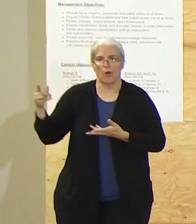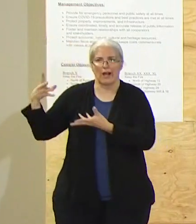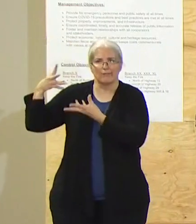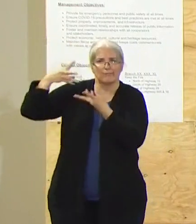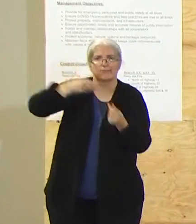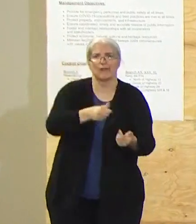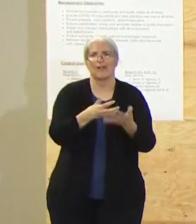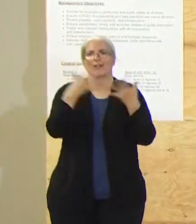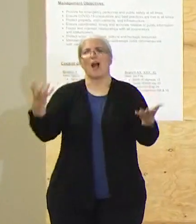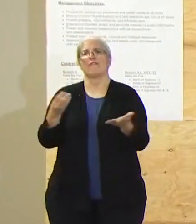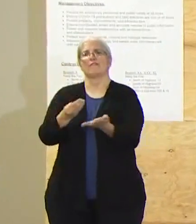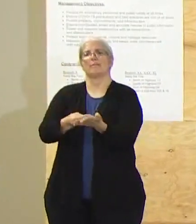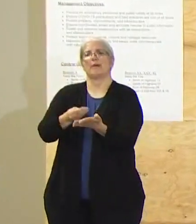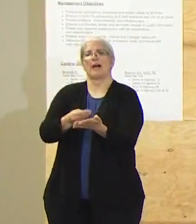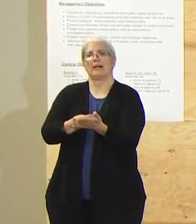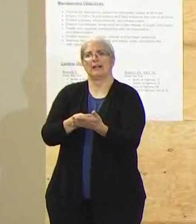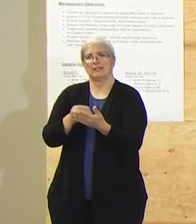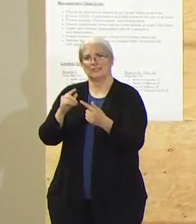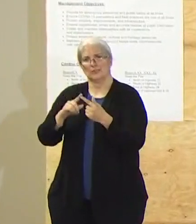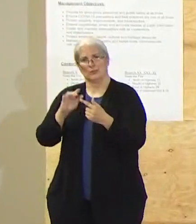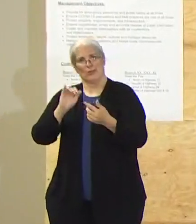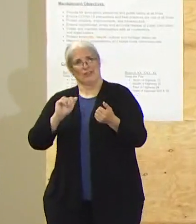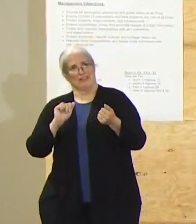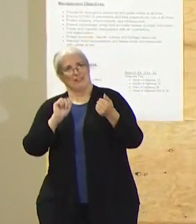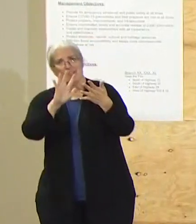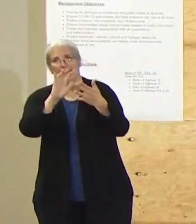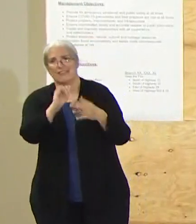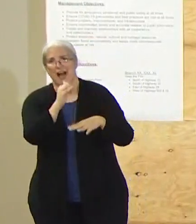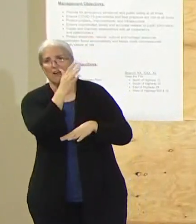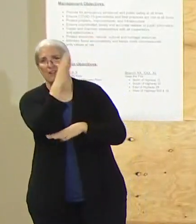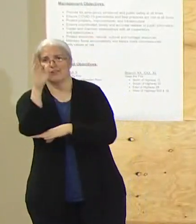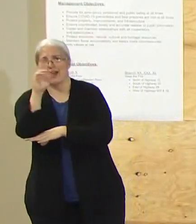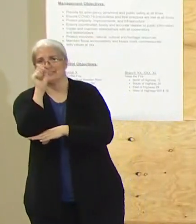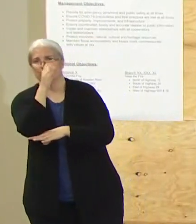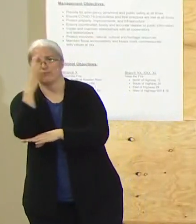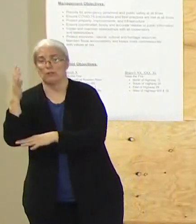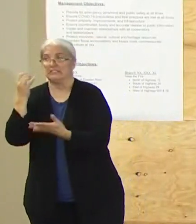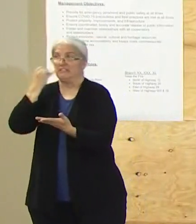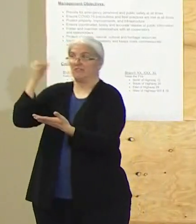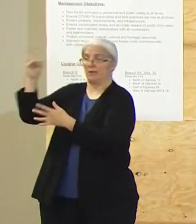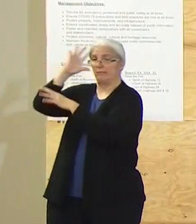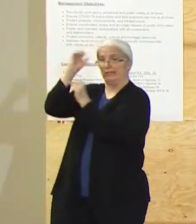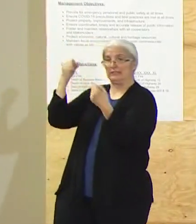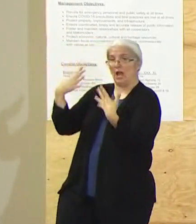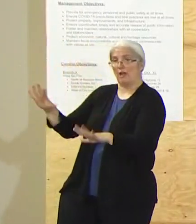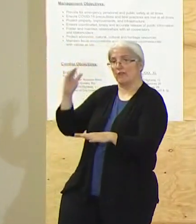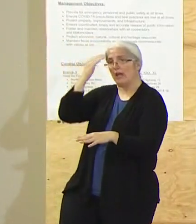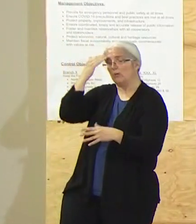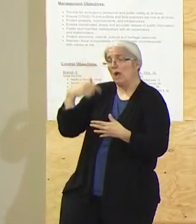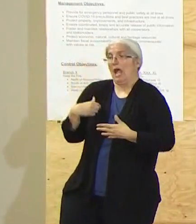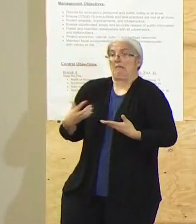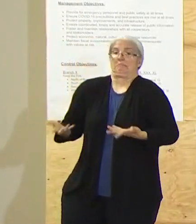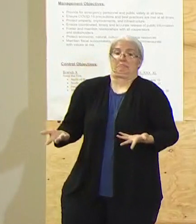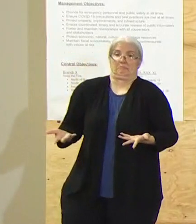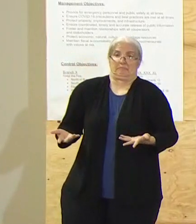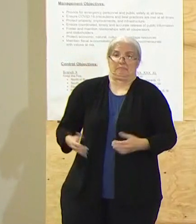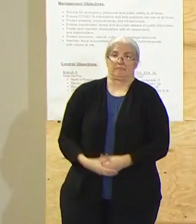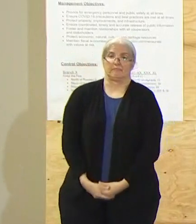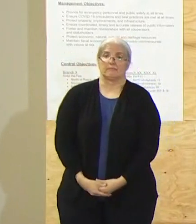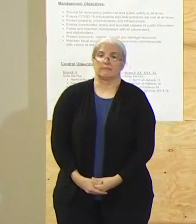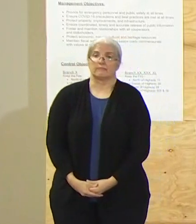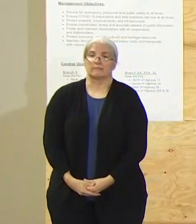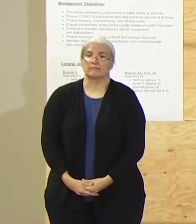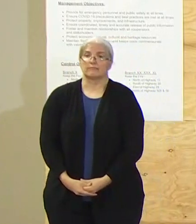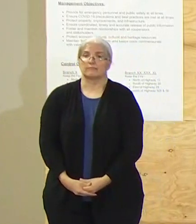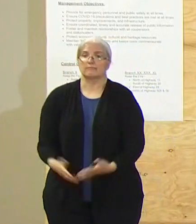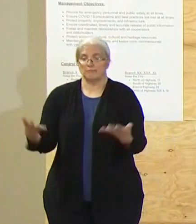the concern that he highlighted. Had he been aware of that, I'm not sure that he would have made that statement, and I certainly respect that the president has a lot on his